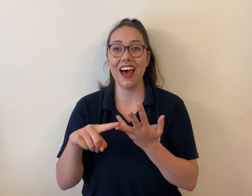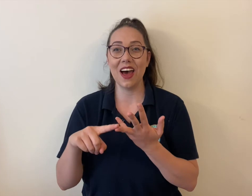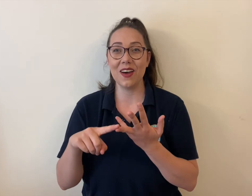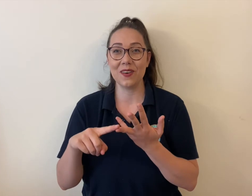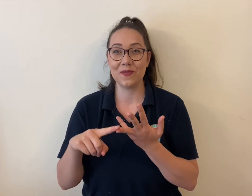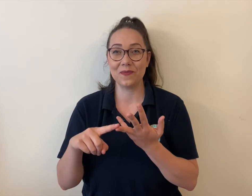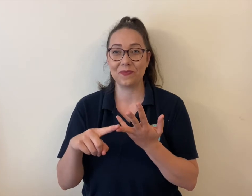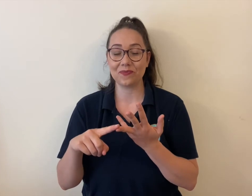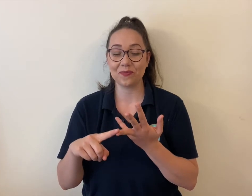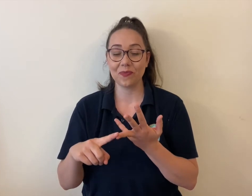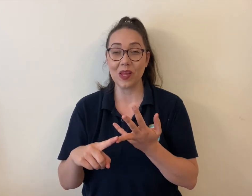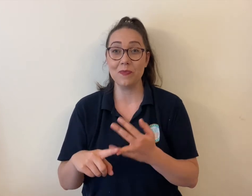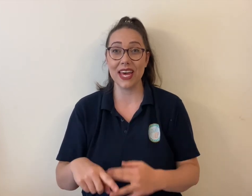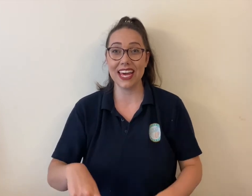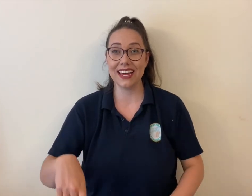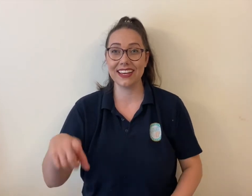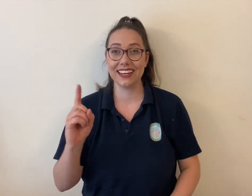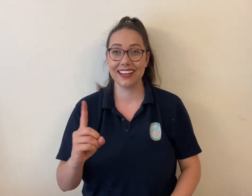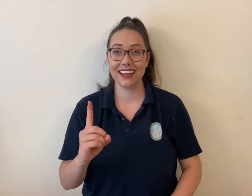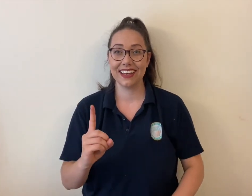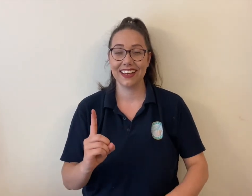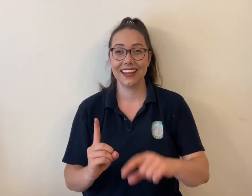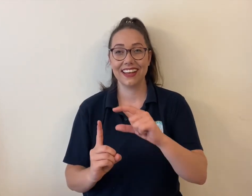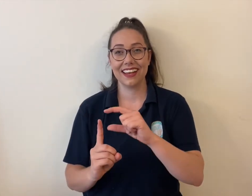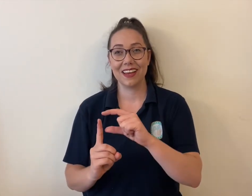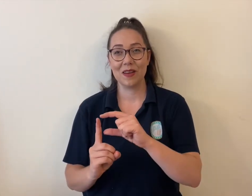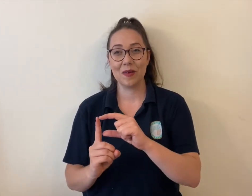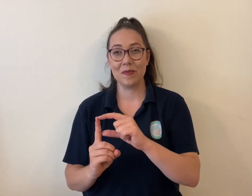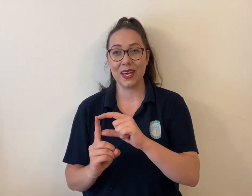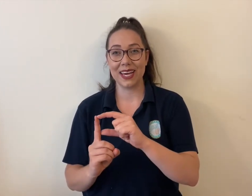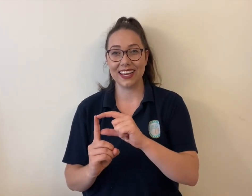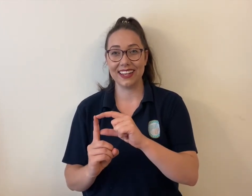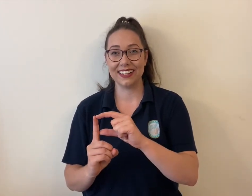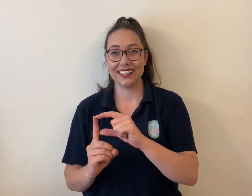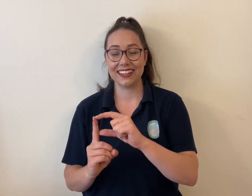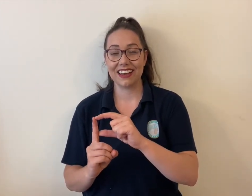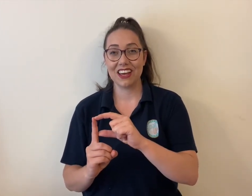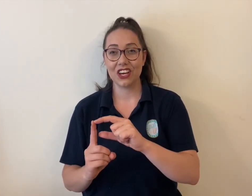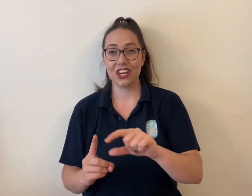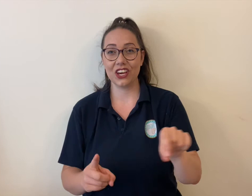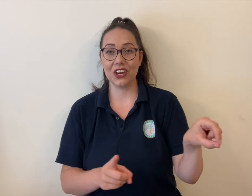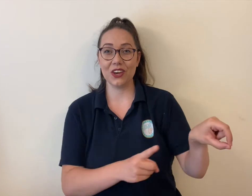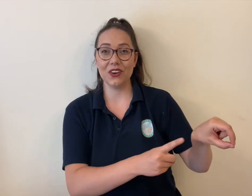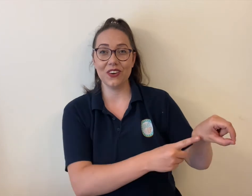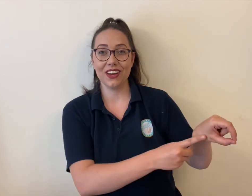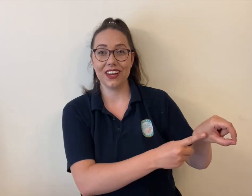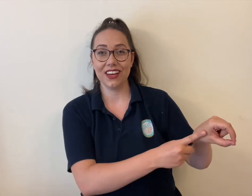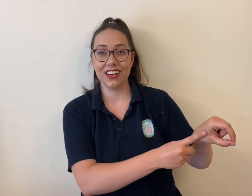O. P. P. Q.